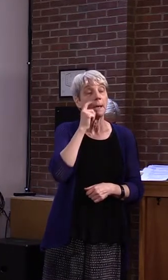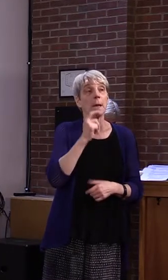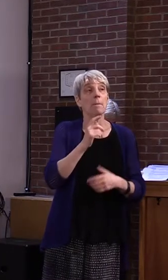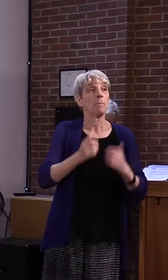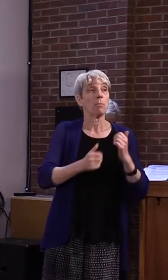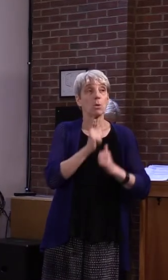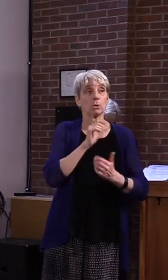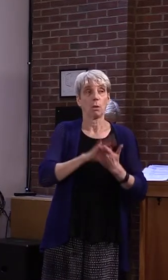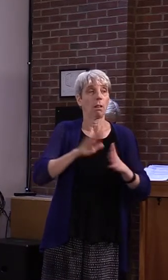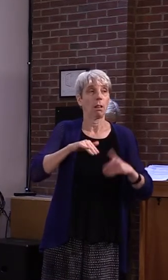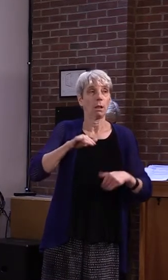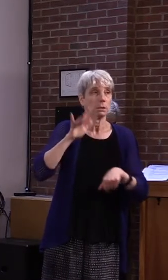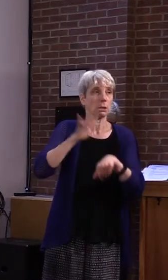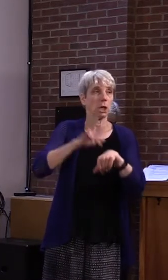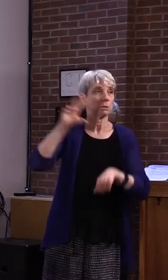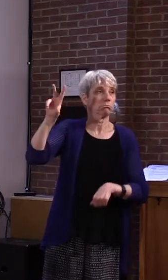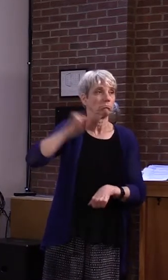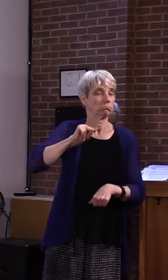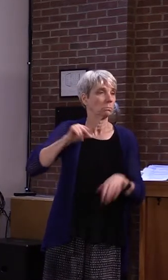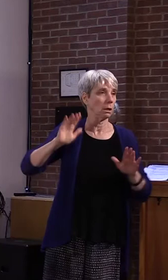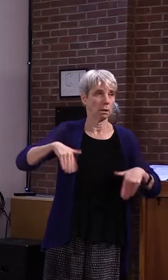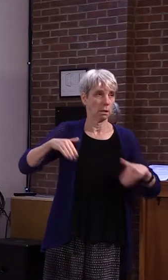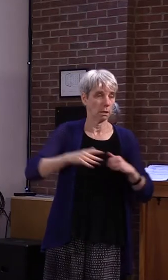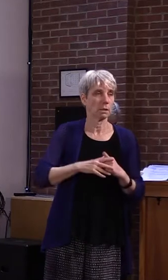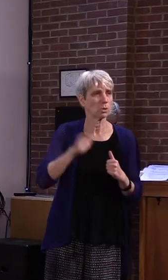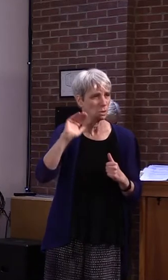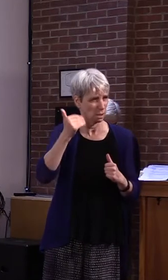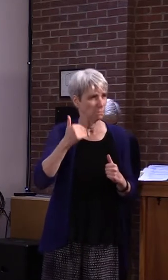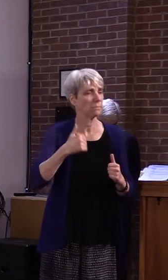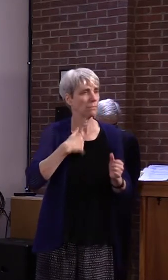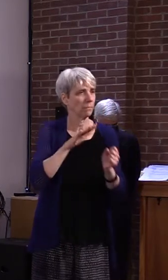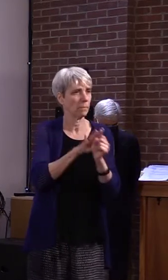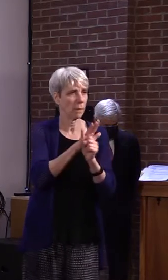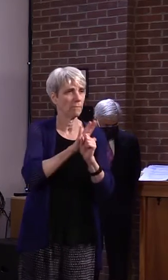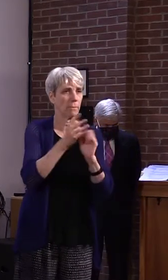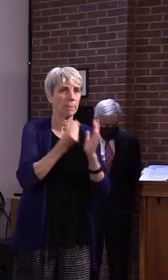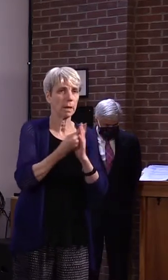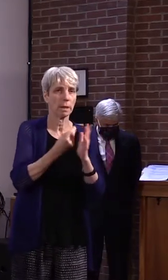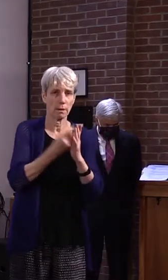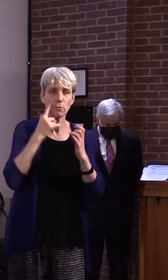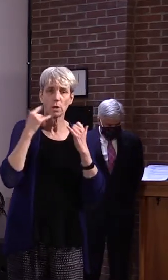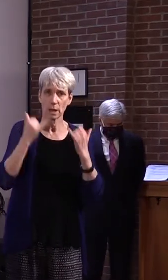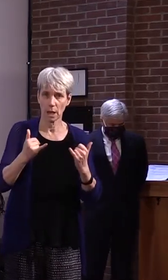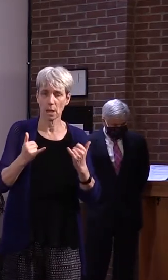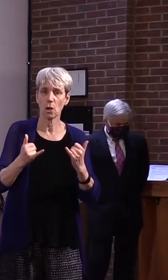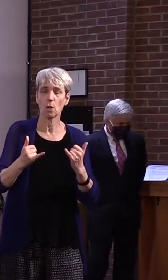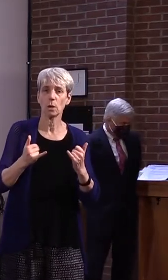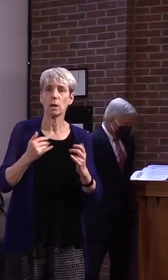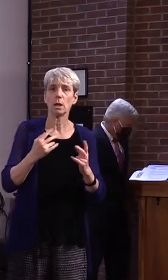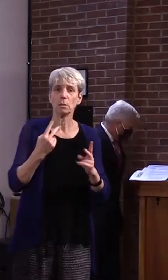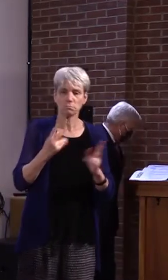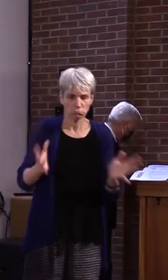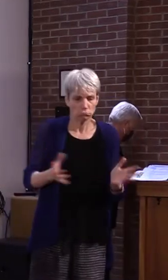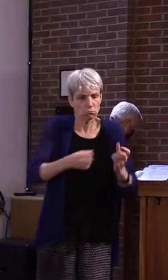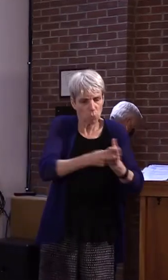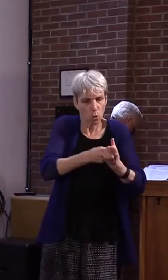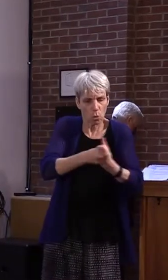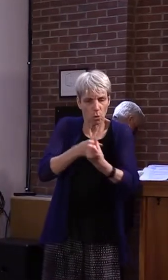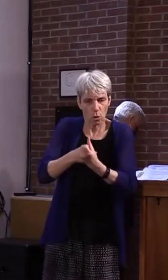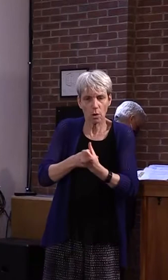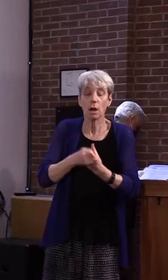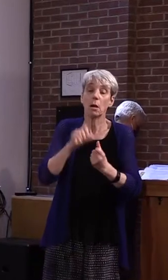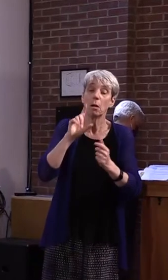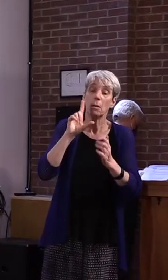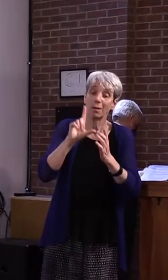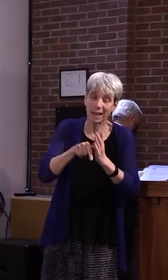those funds down, but so once again, my impression is there's adequate cash flow at the moment. But I do expect there to be longer-term financial implications of the